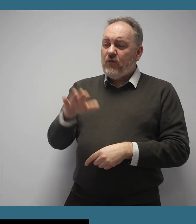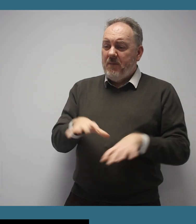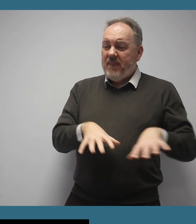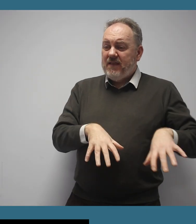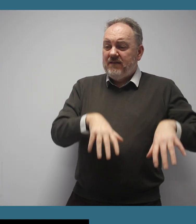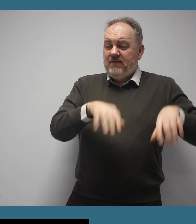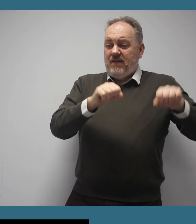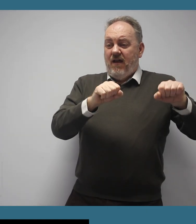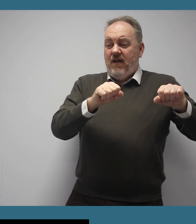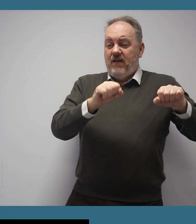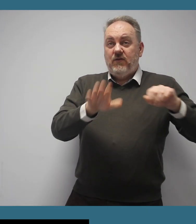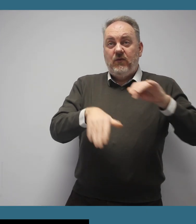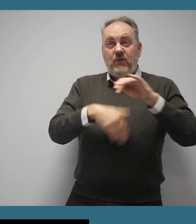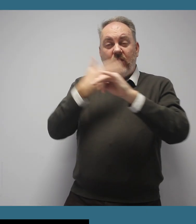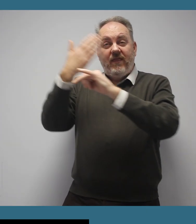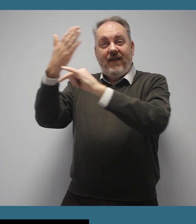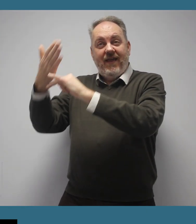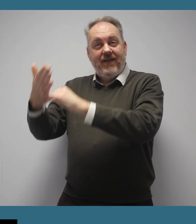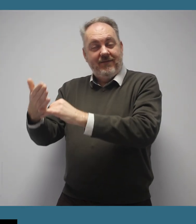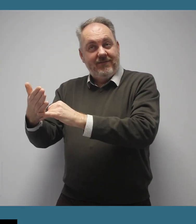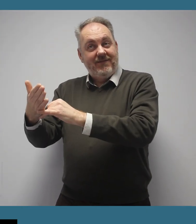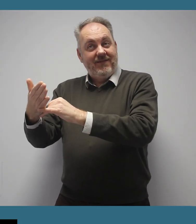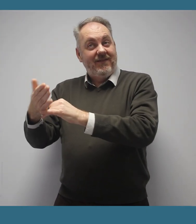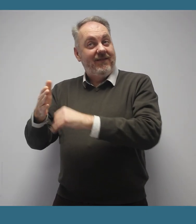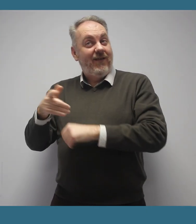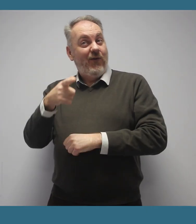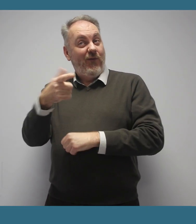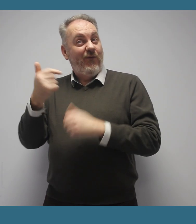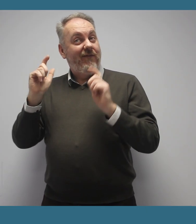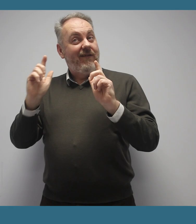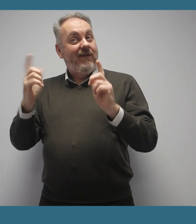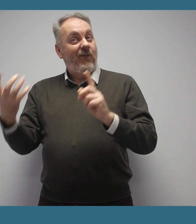completion, I hear that there's been awards.